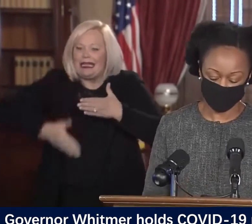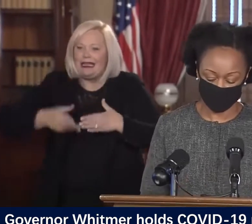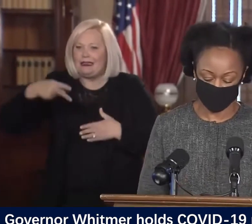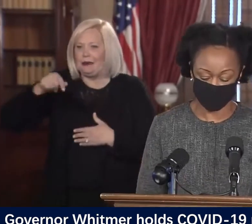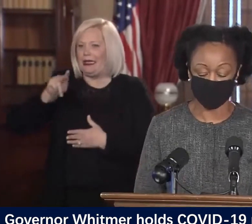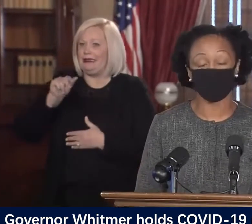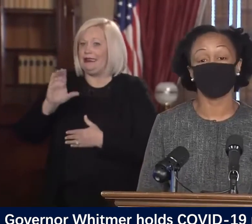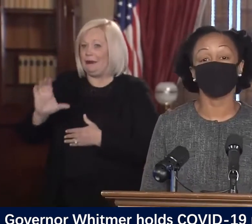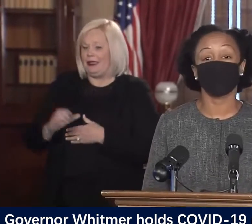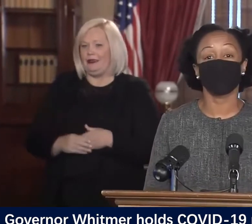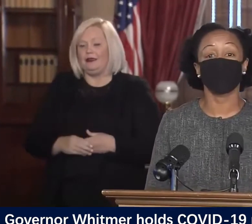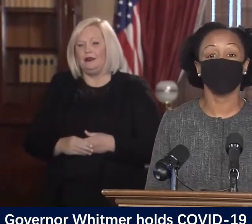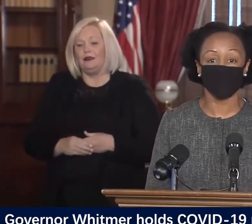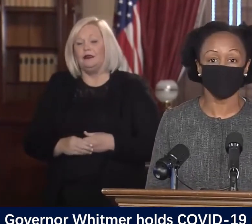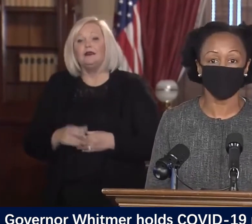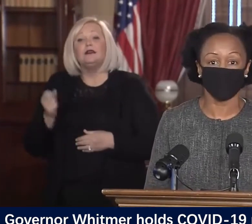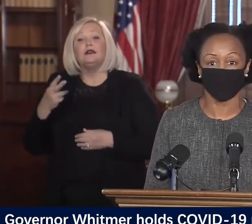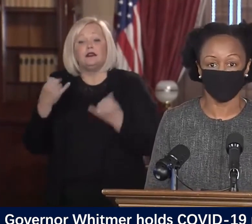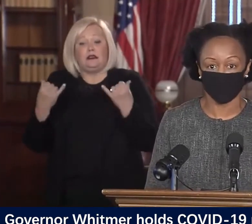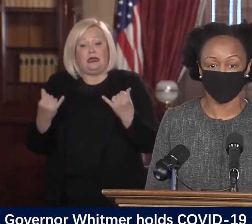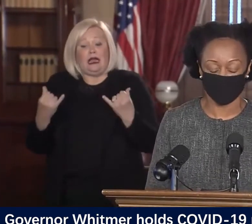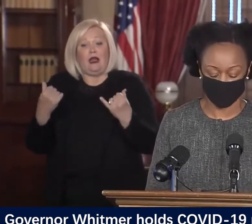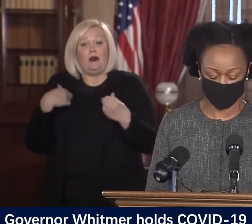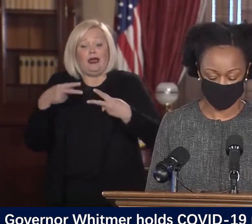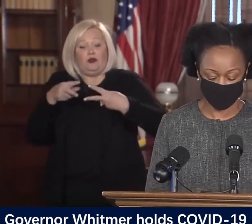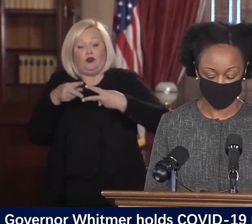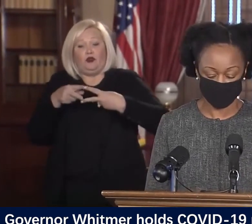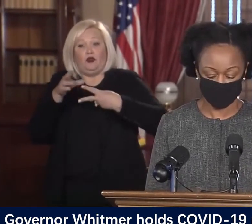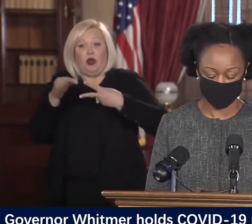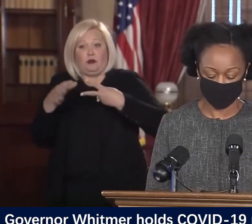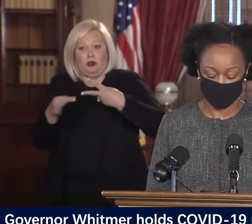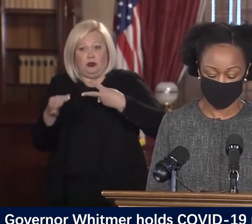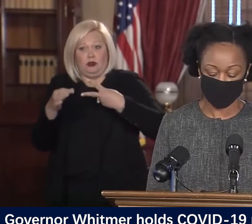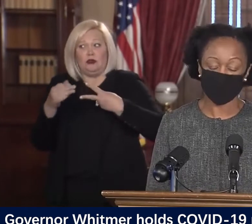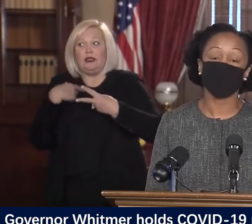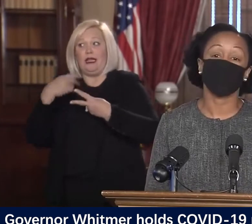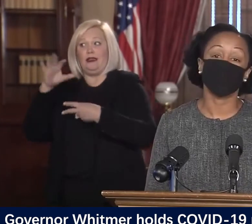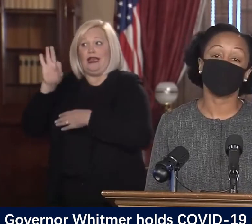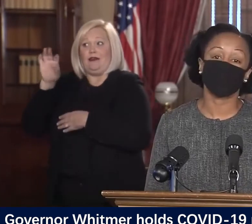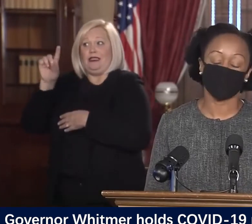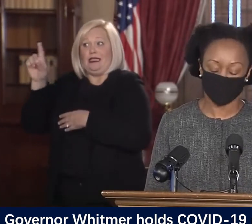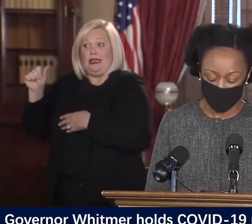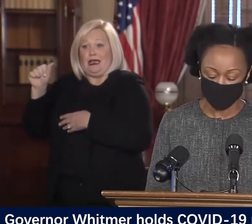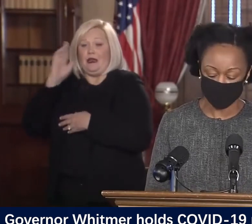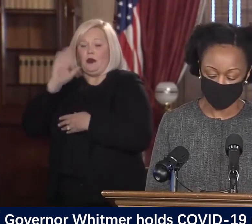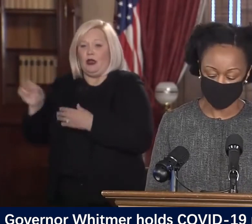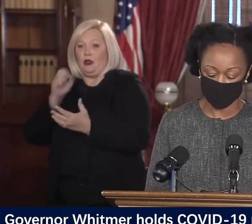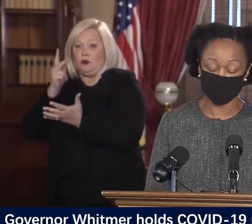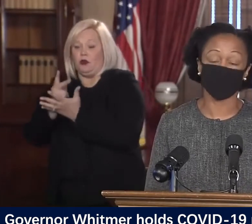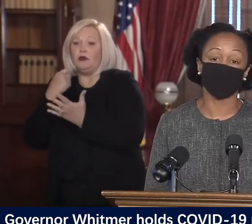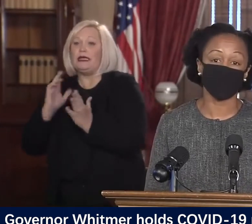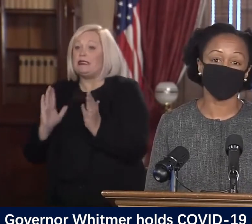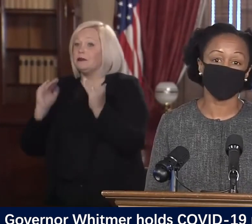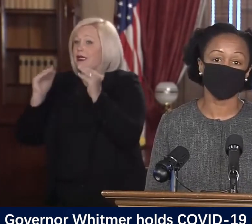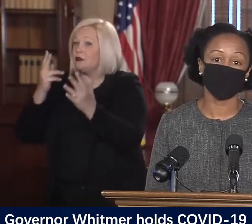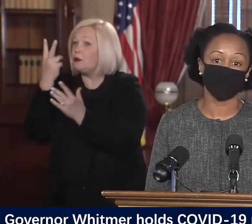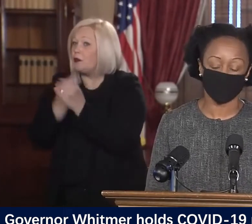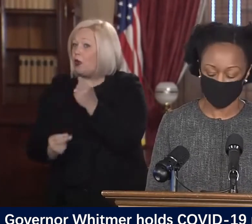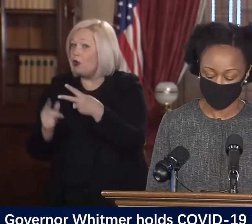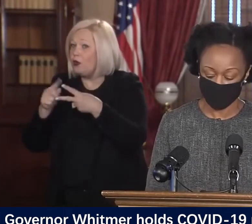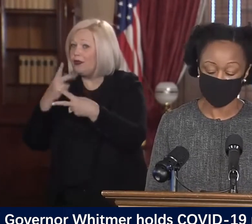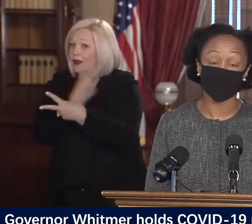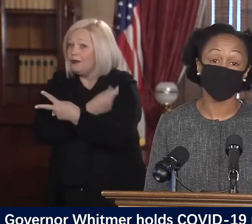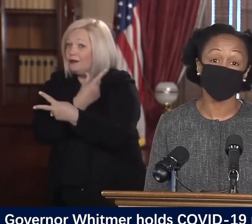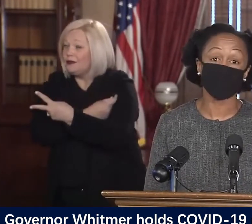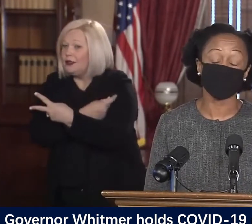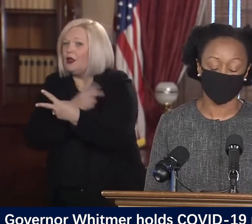two vaccines that are currently moving through the approval process with the FDA, and we expect both of them to potentially be